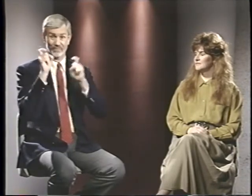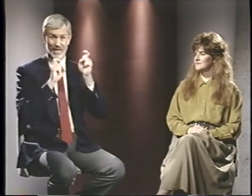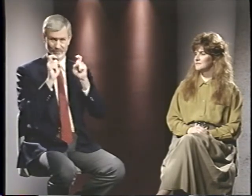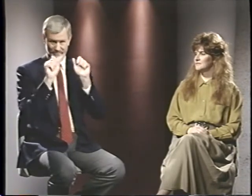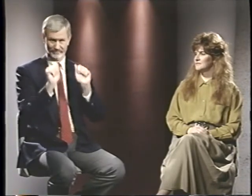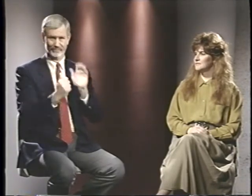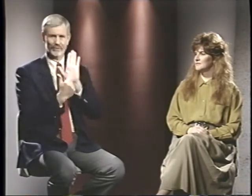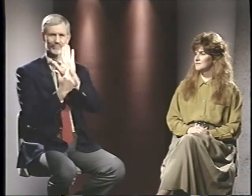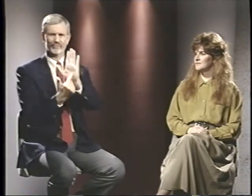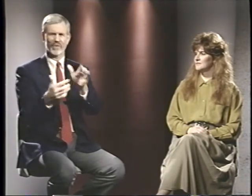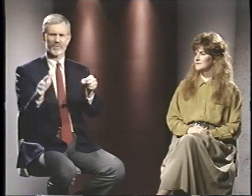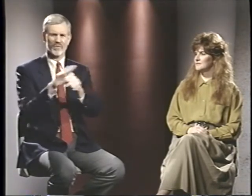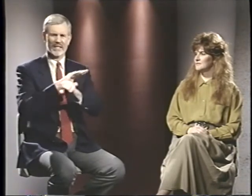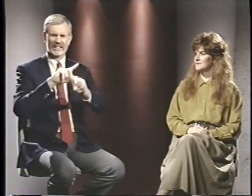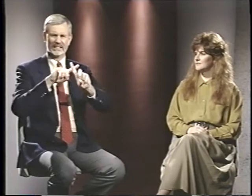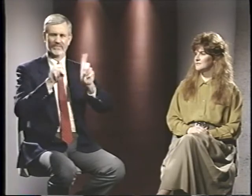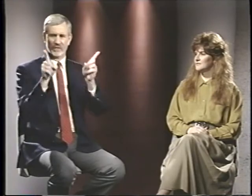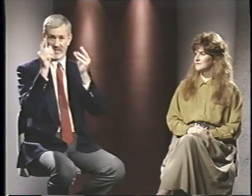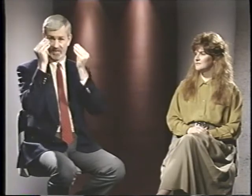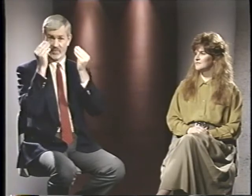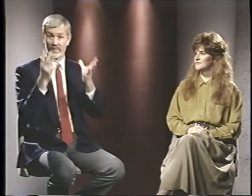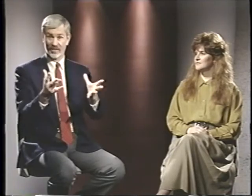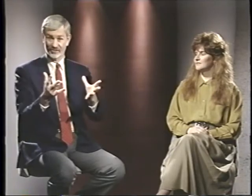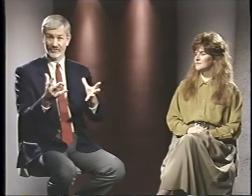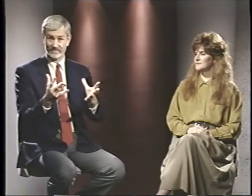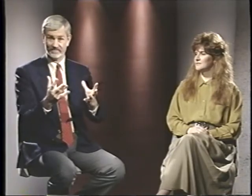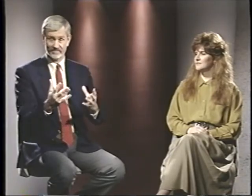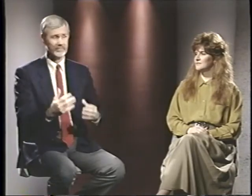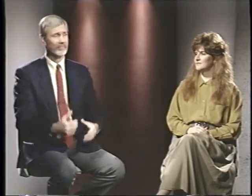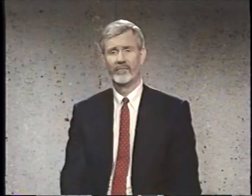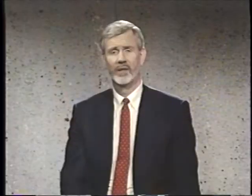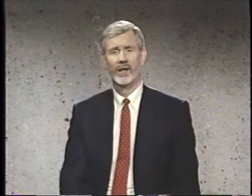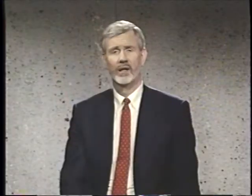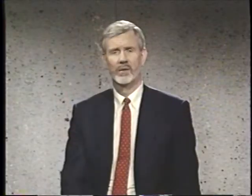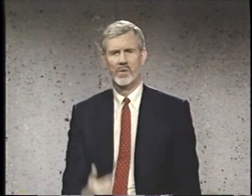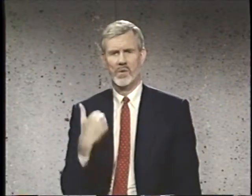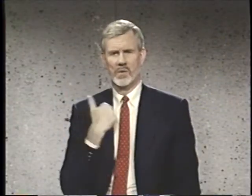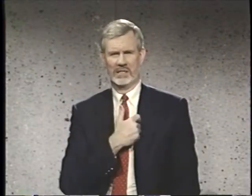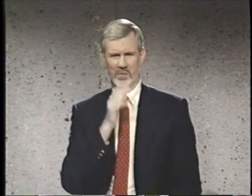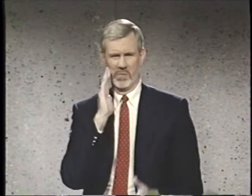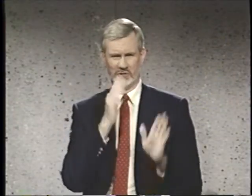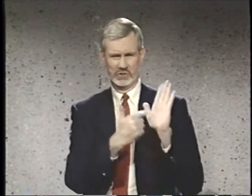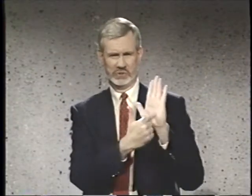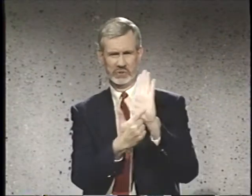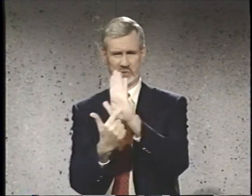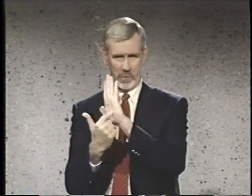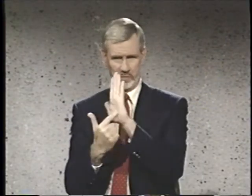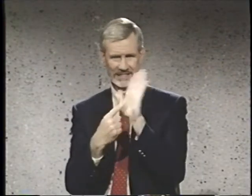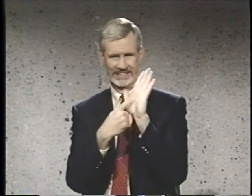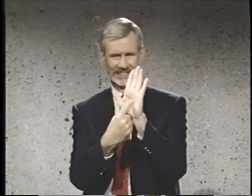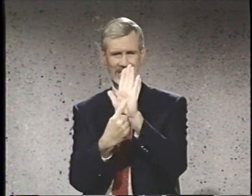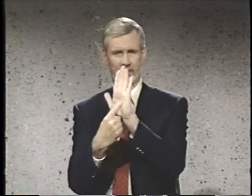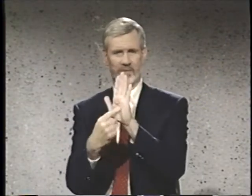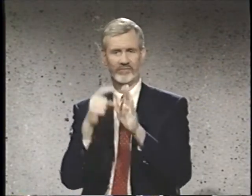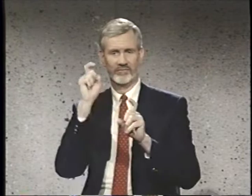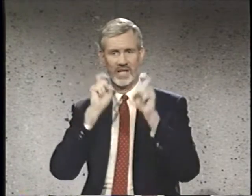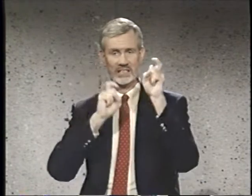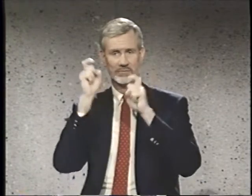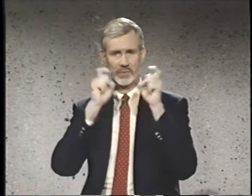different facial expressions can communicate totally different information. We're going to show you some examples of